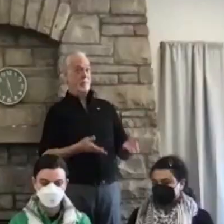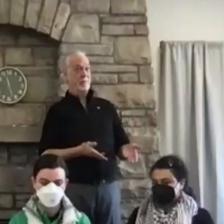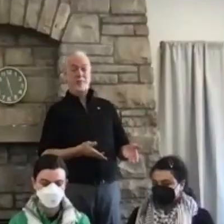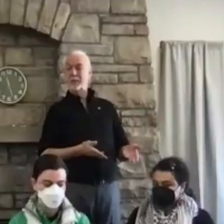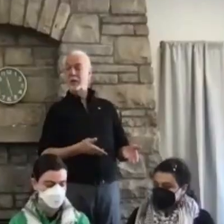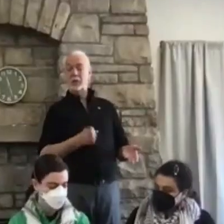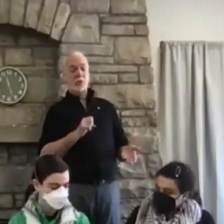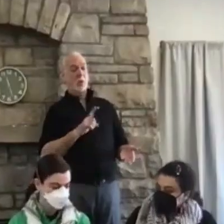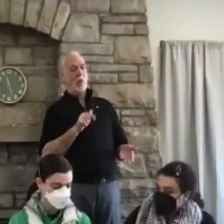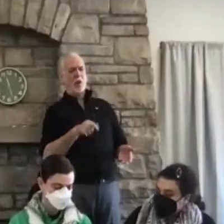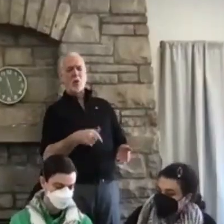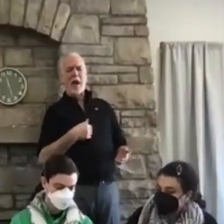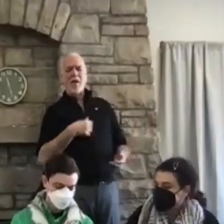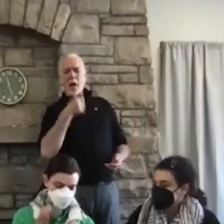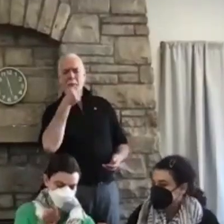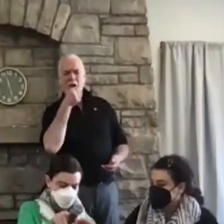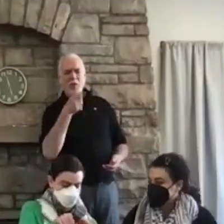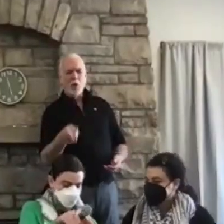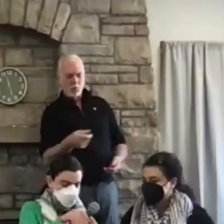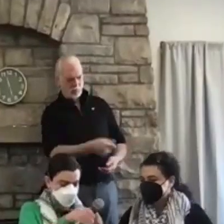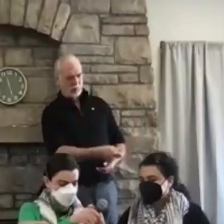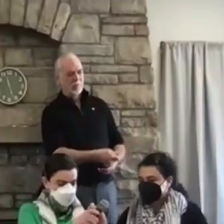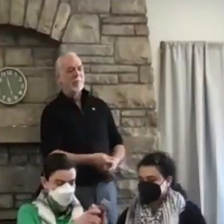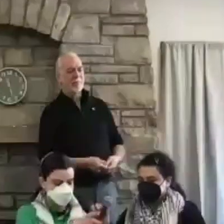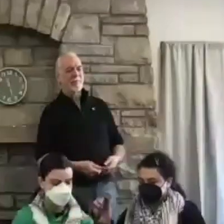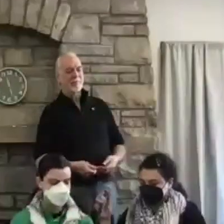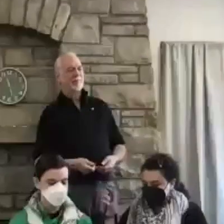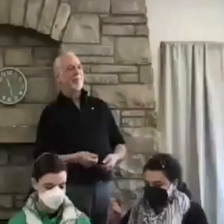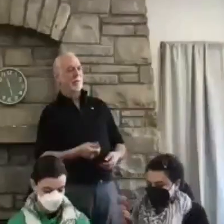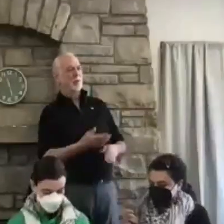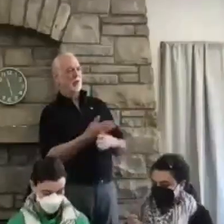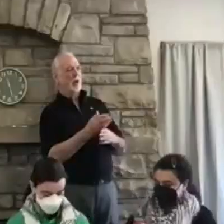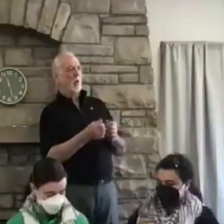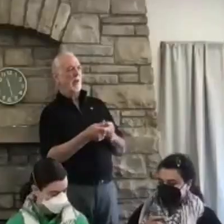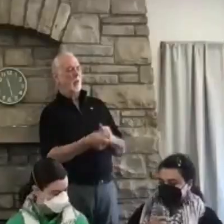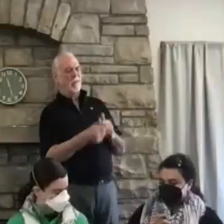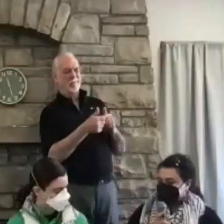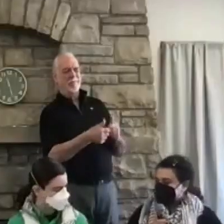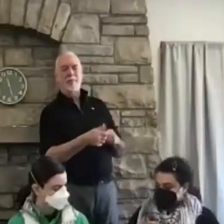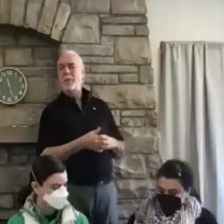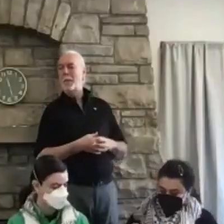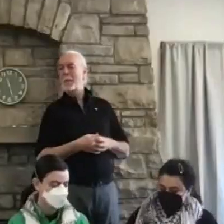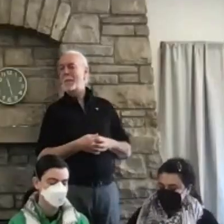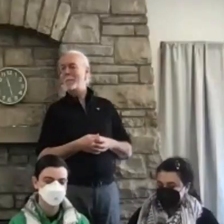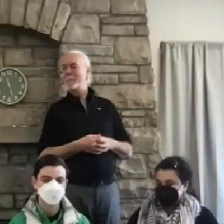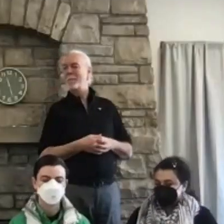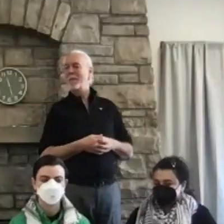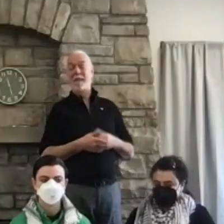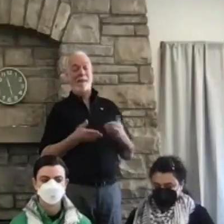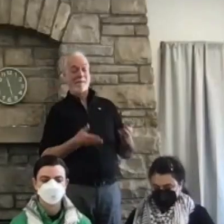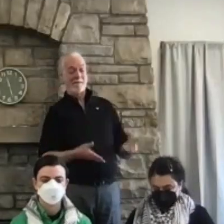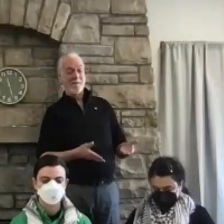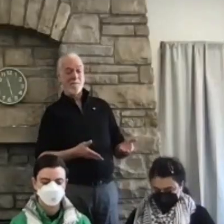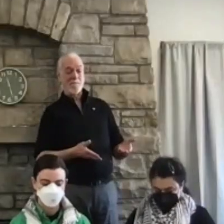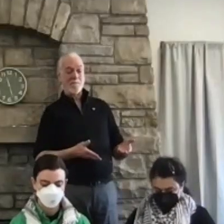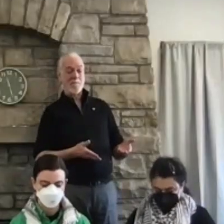Sawa, do you have a mic? I think you can share the mic. That's cool. So yeah,